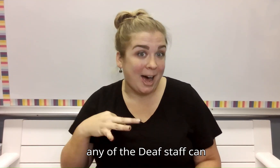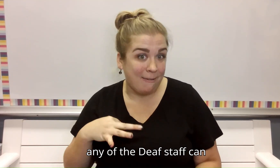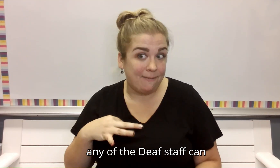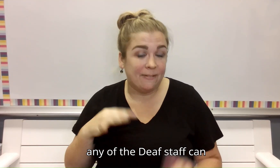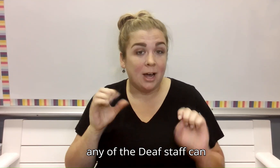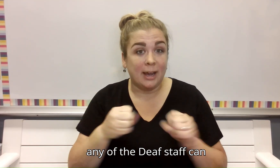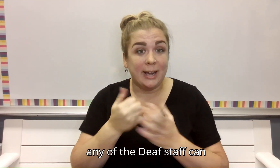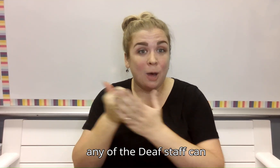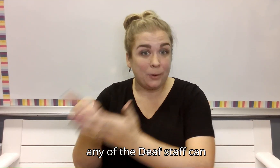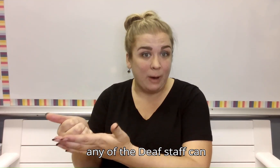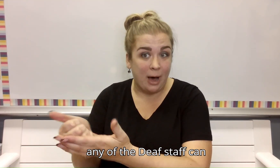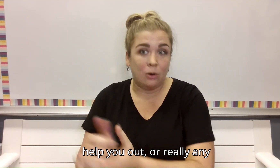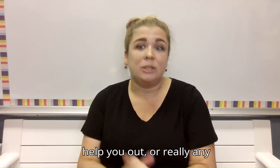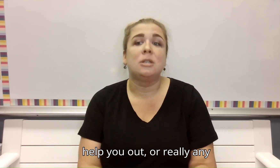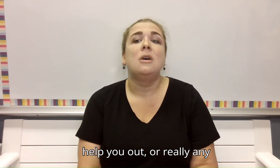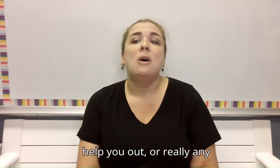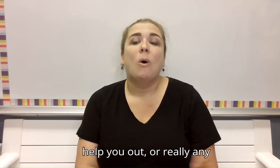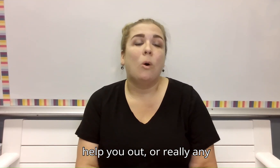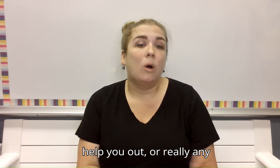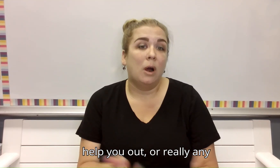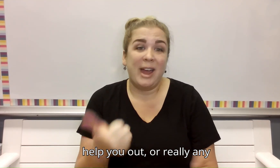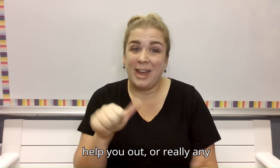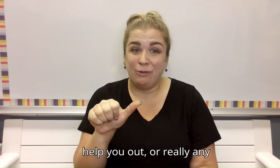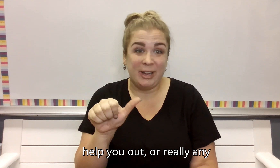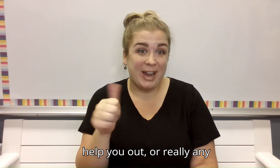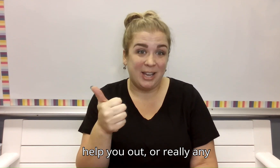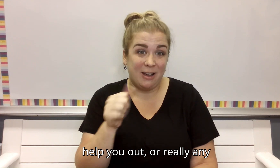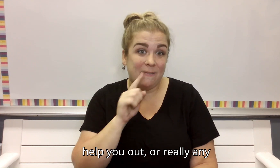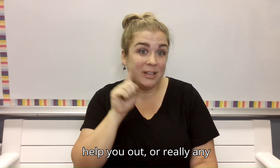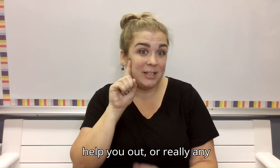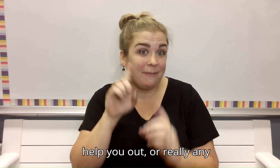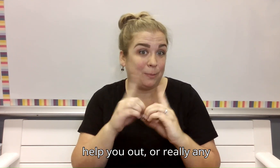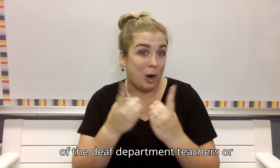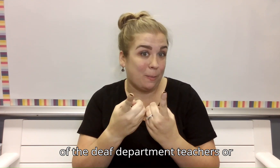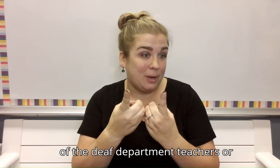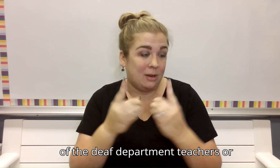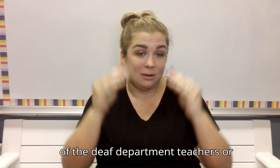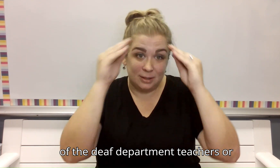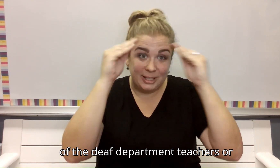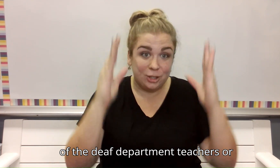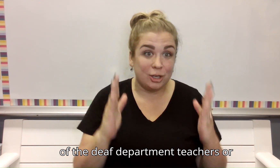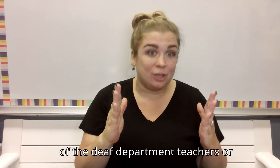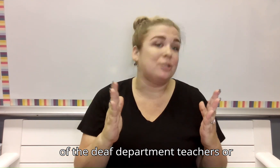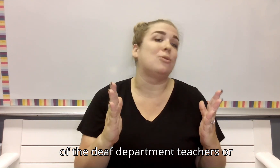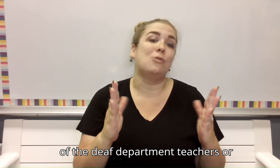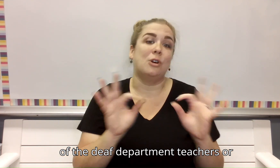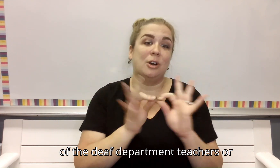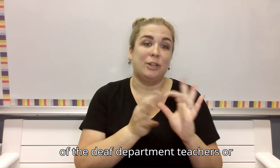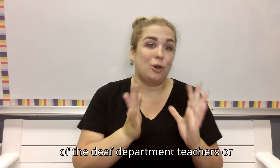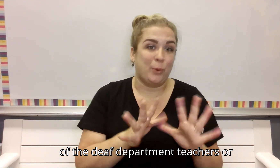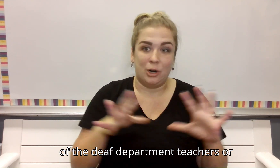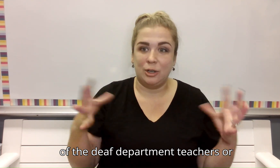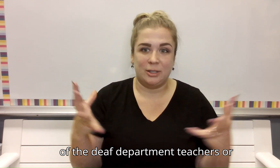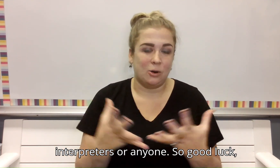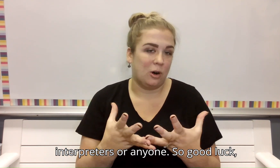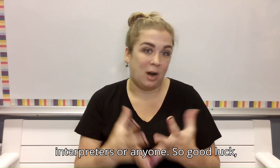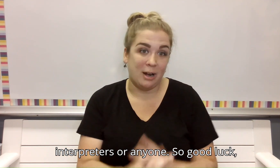staff can help you out, or really any of the deaf department teachers or interpreters or